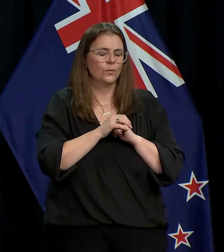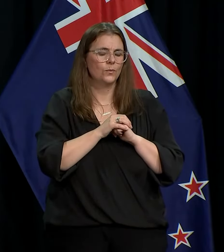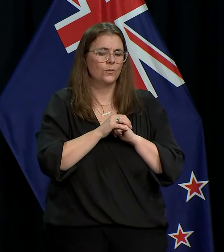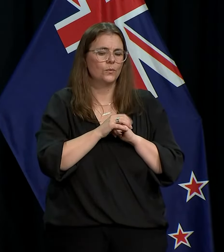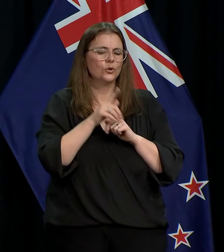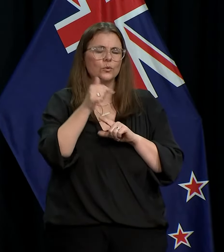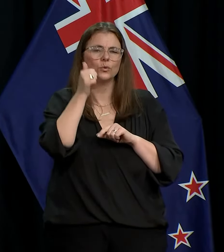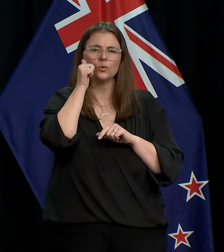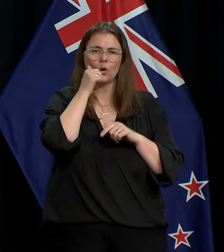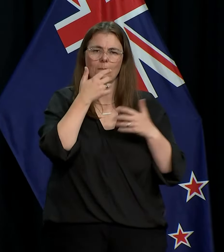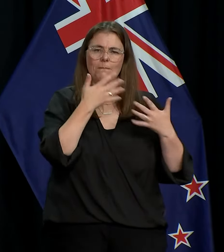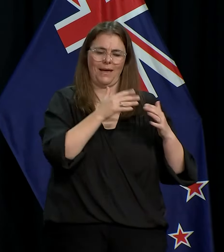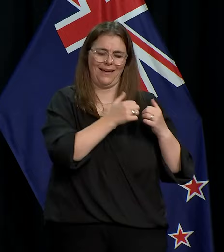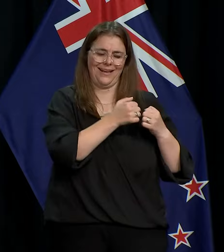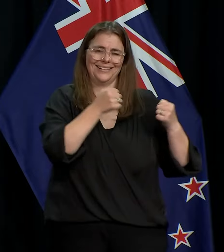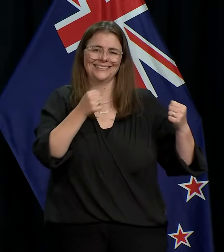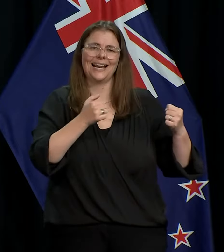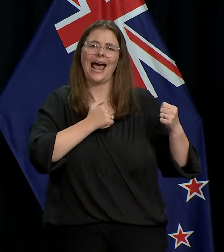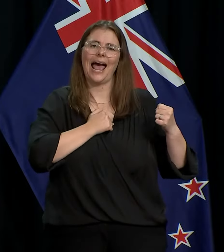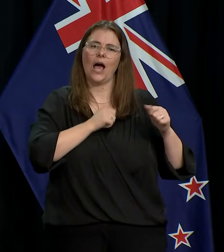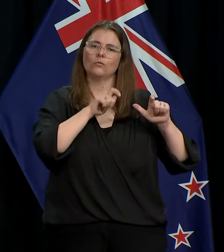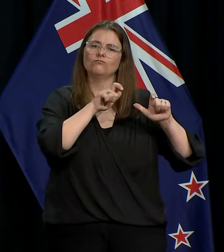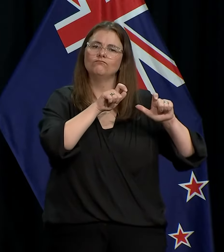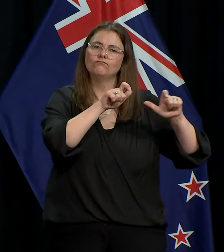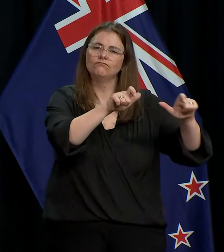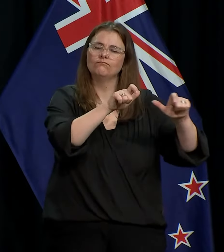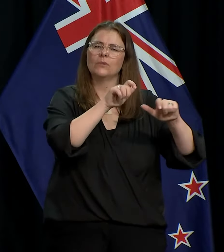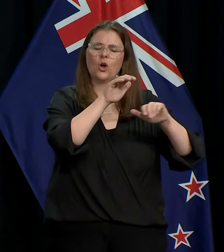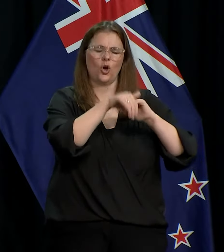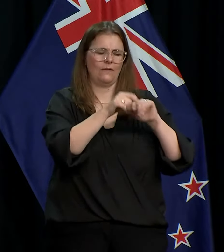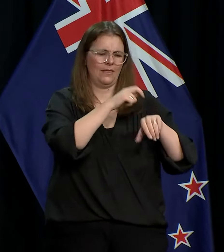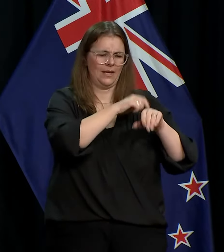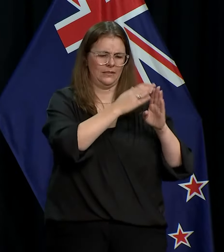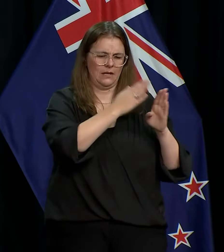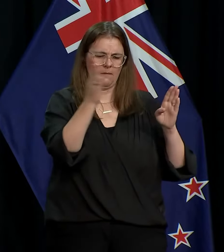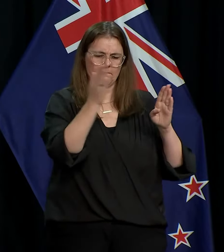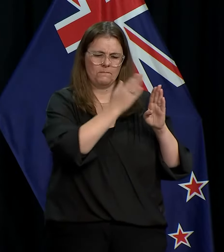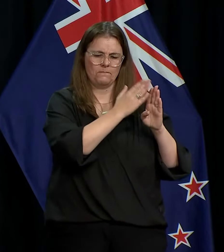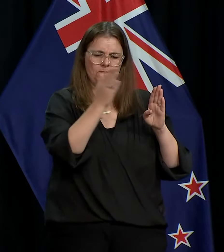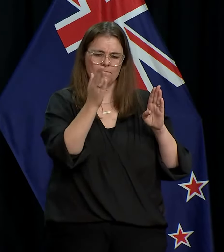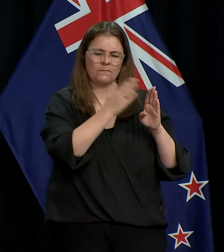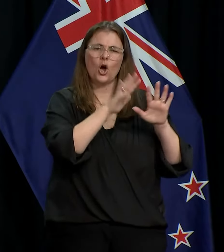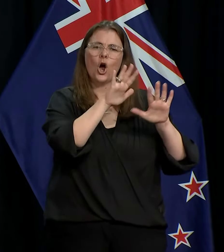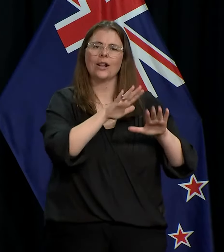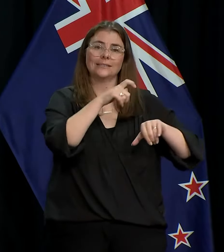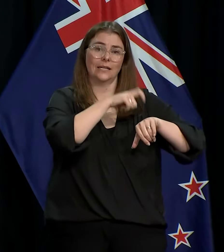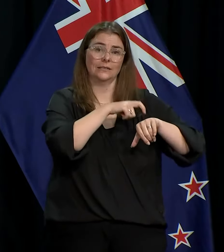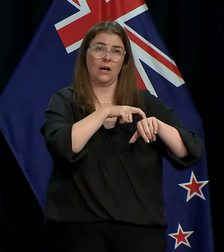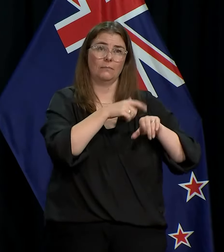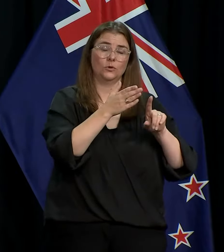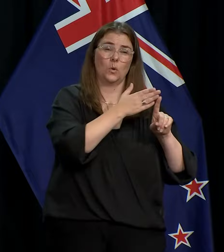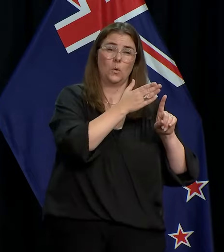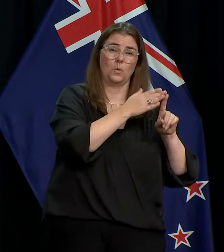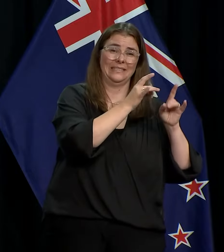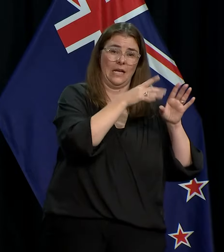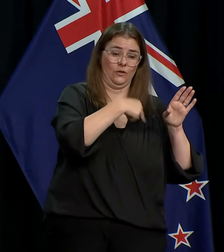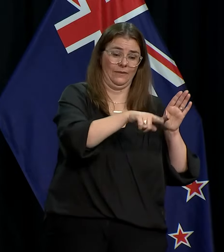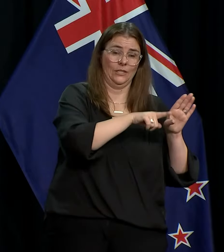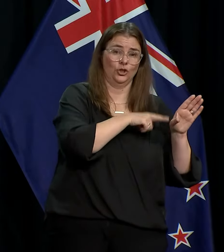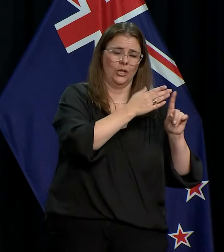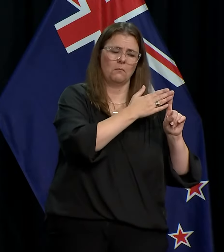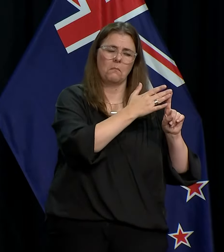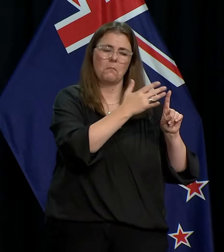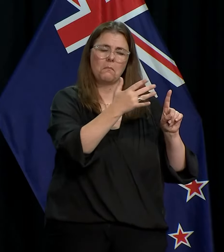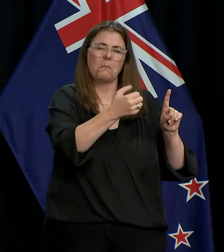extend our wider presence over the holiday period at the beginning of the year.